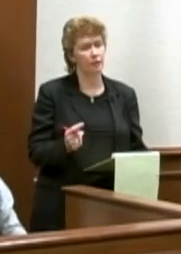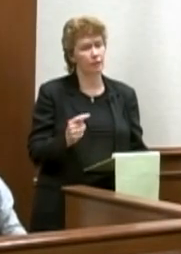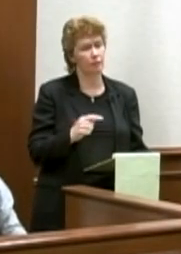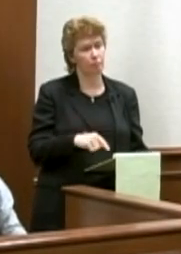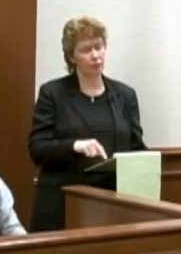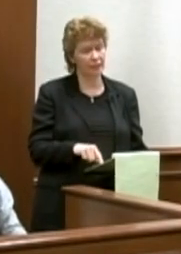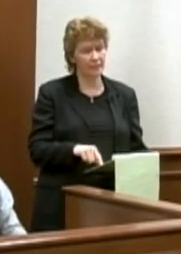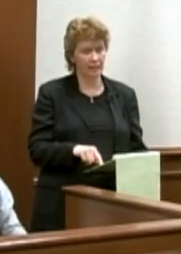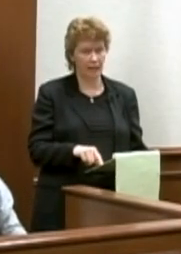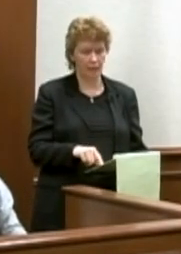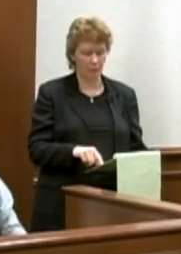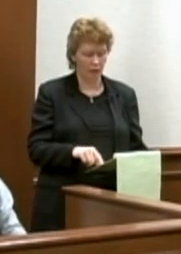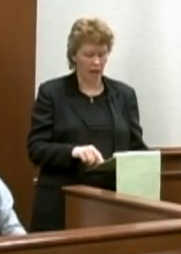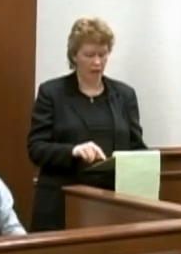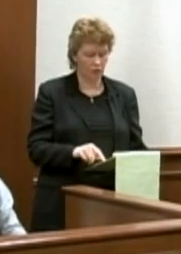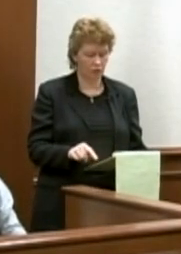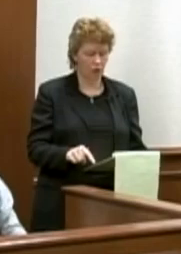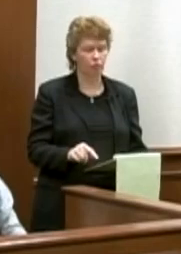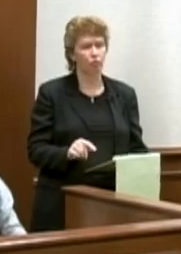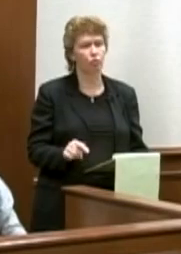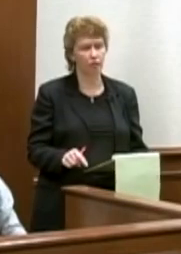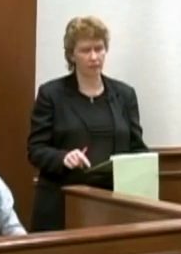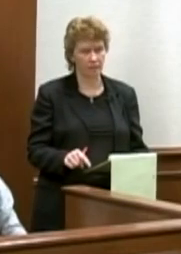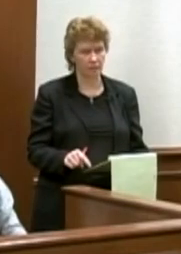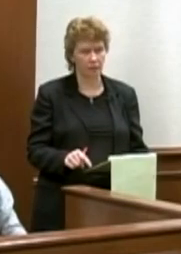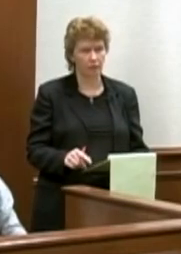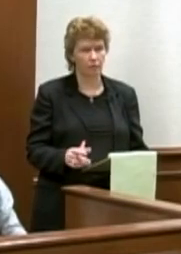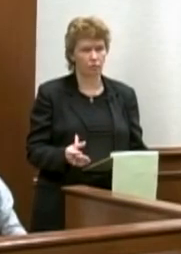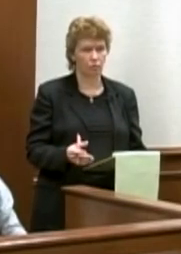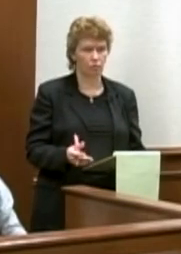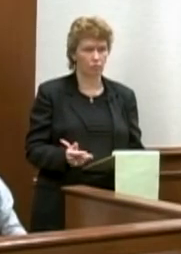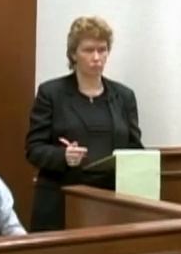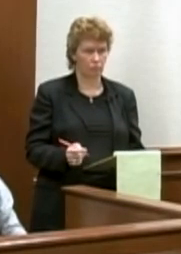the police came, I should talk to Chris